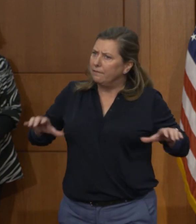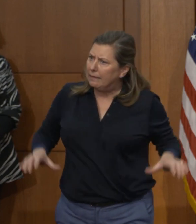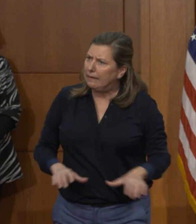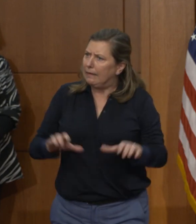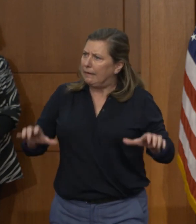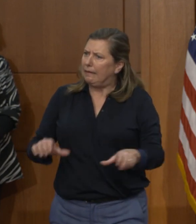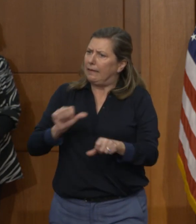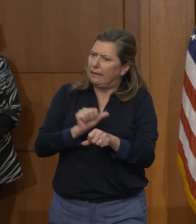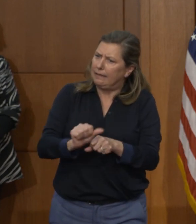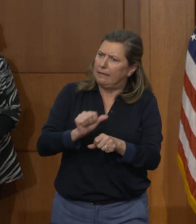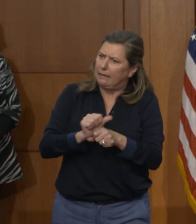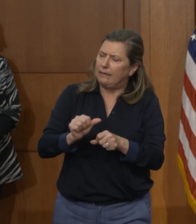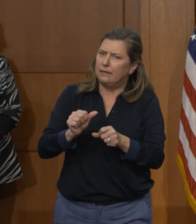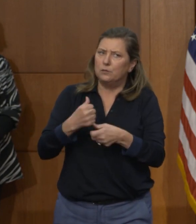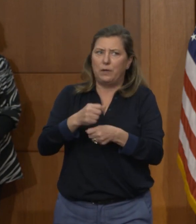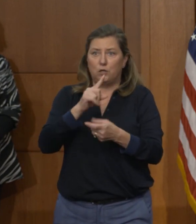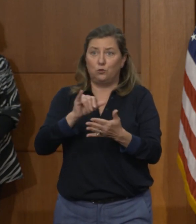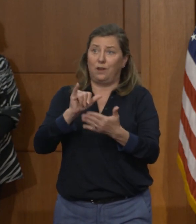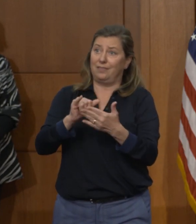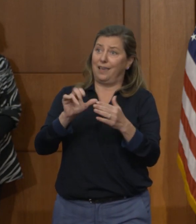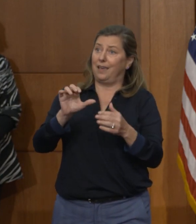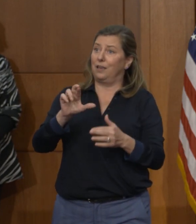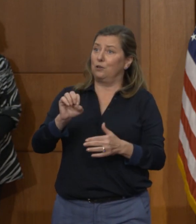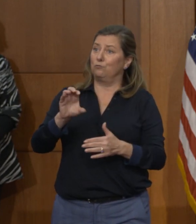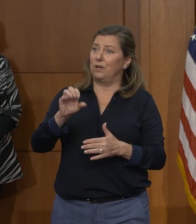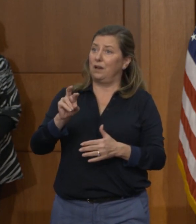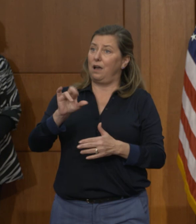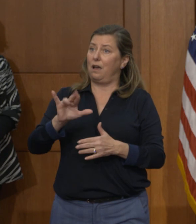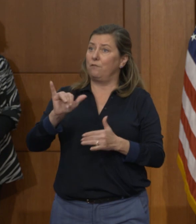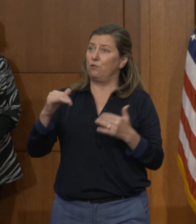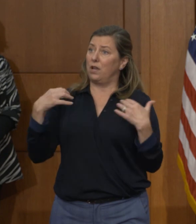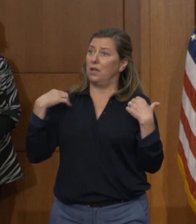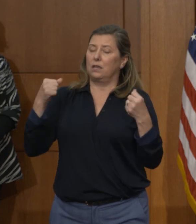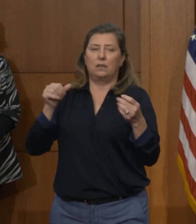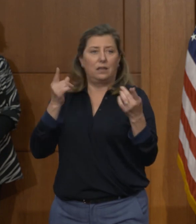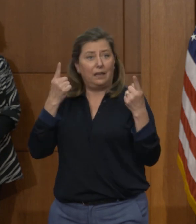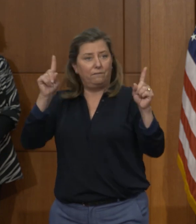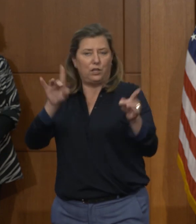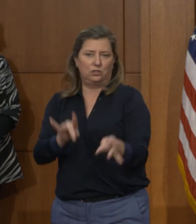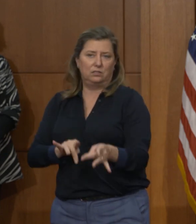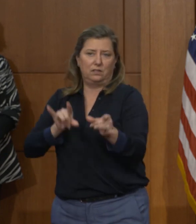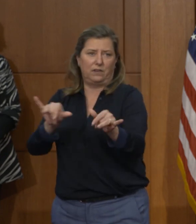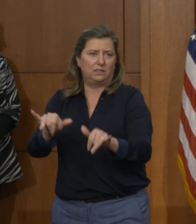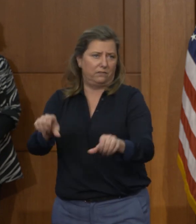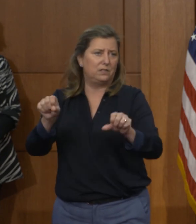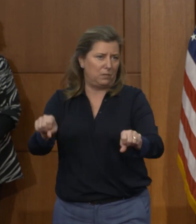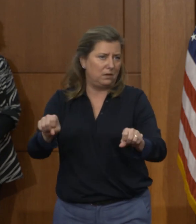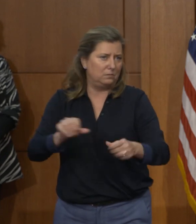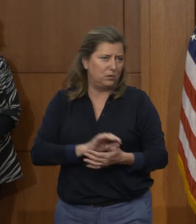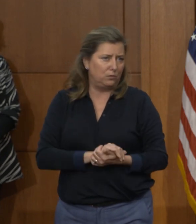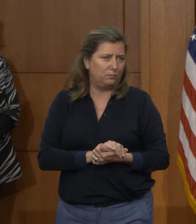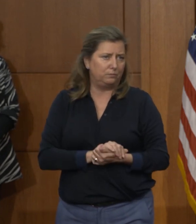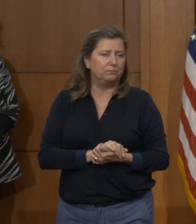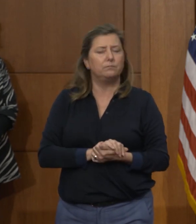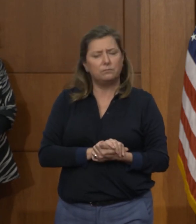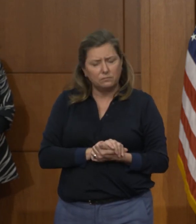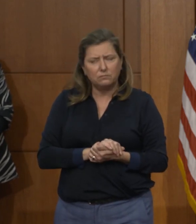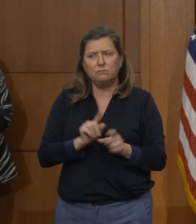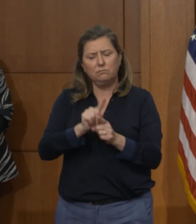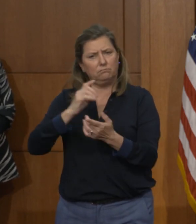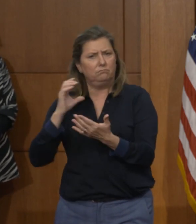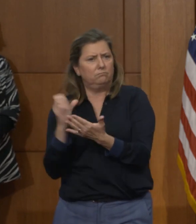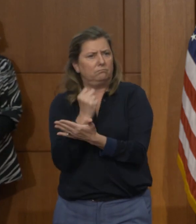on how we can make that recovery as efficient and as effective as we can. I wanted to take this